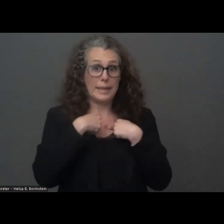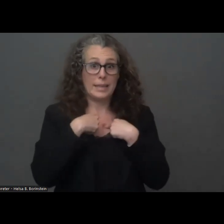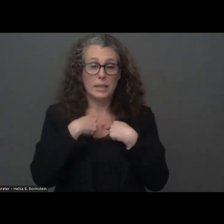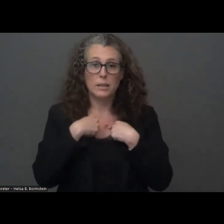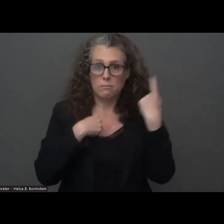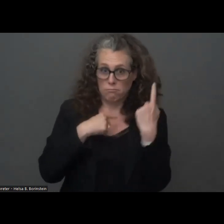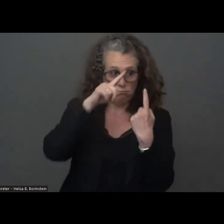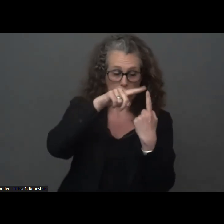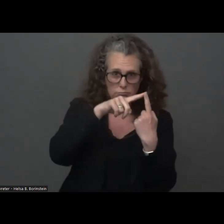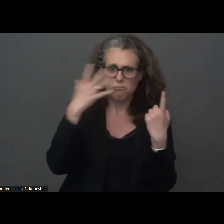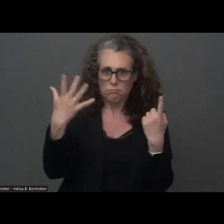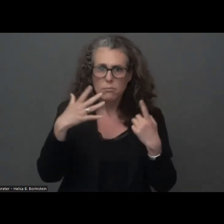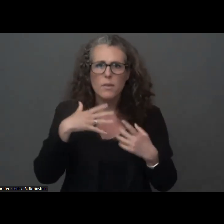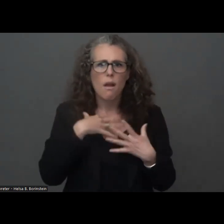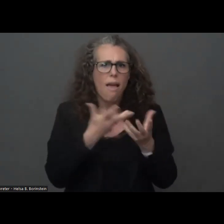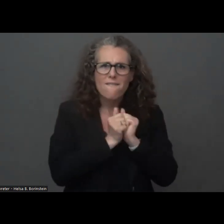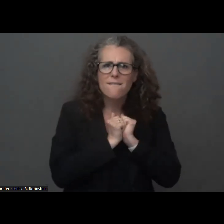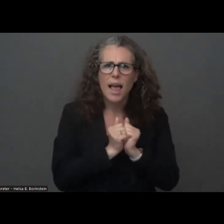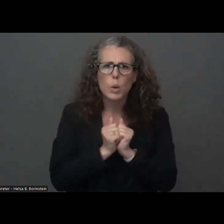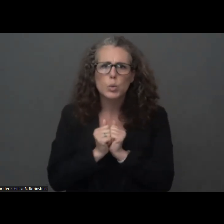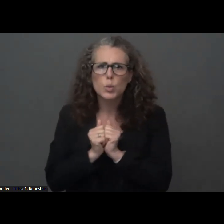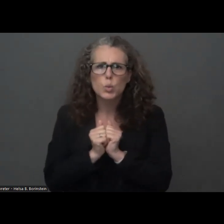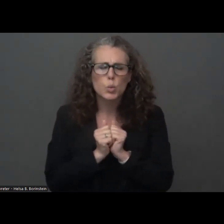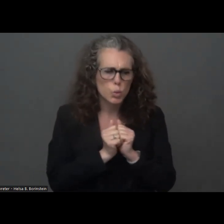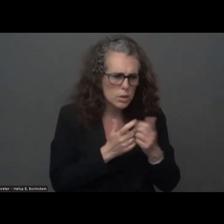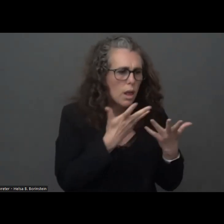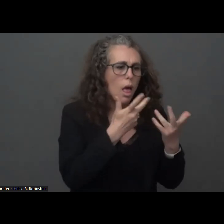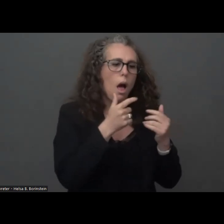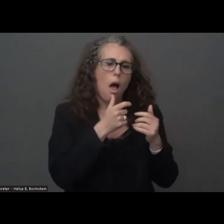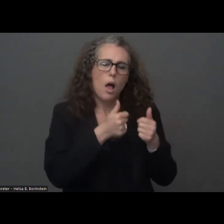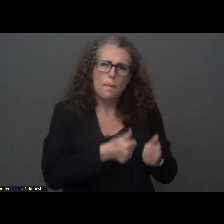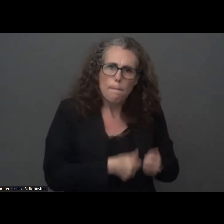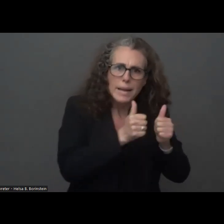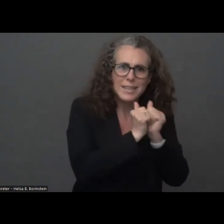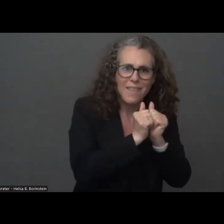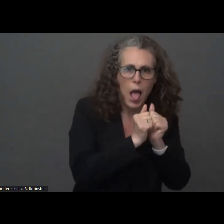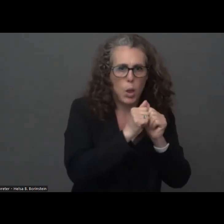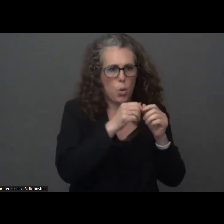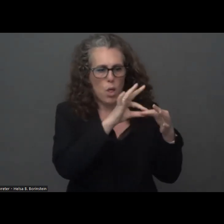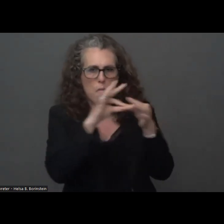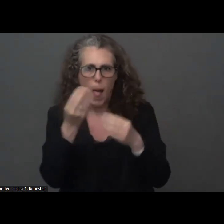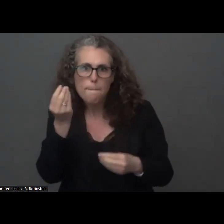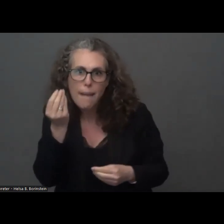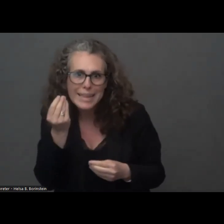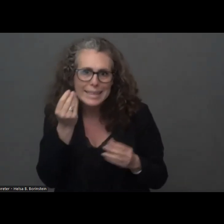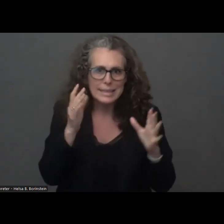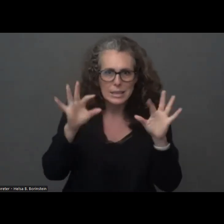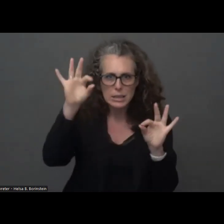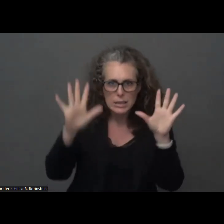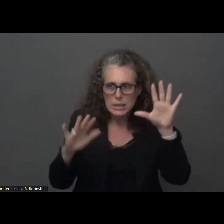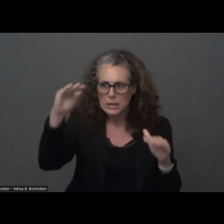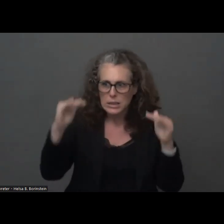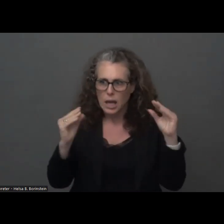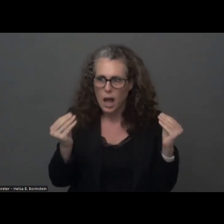we define our values in the best value for money equation. 2nd, the importance and necessity of